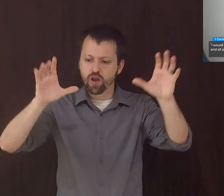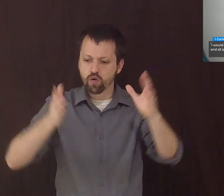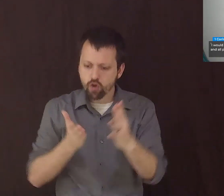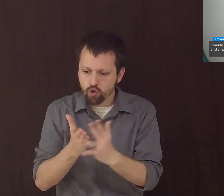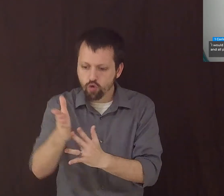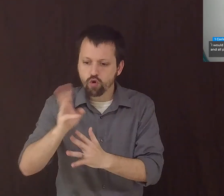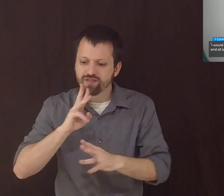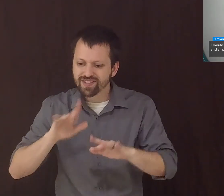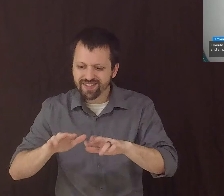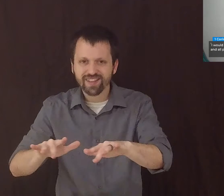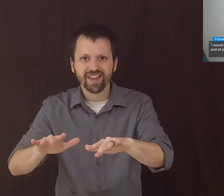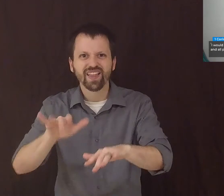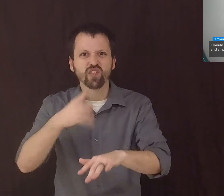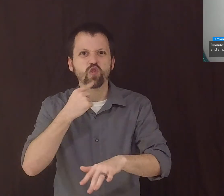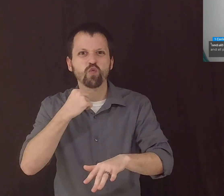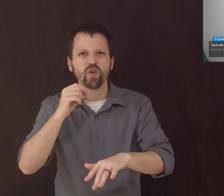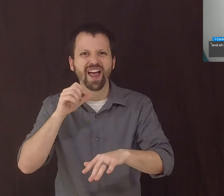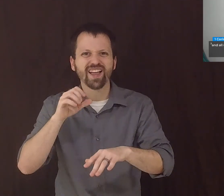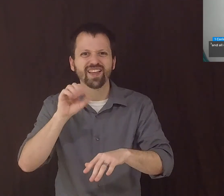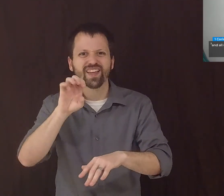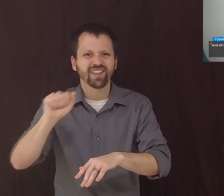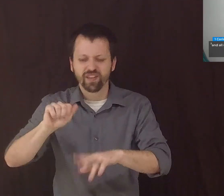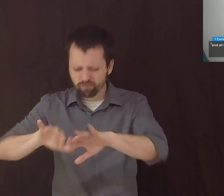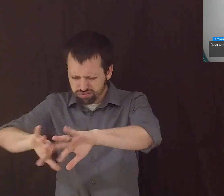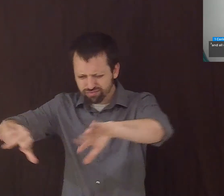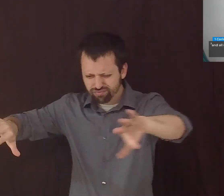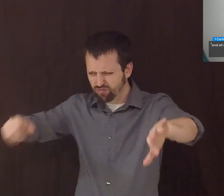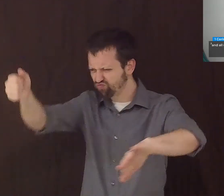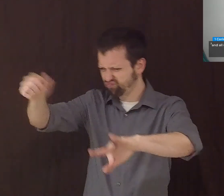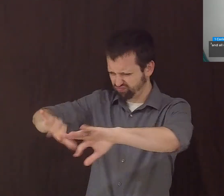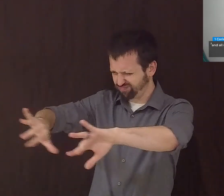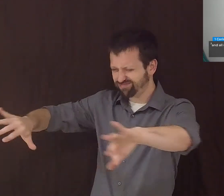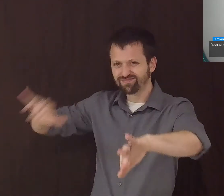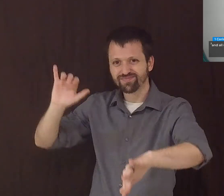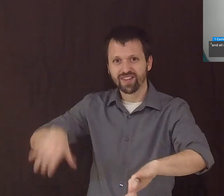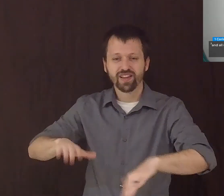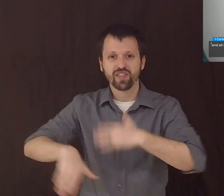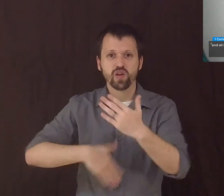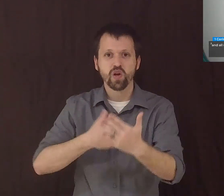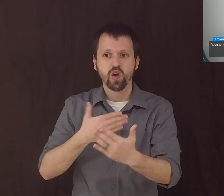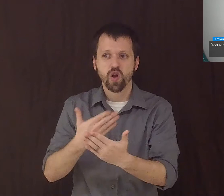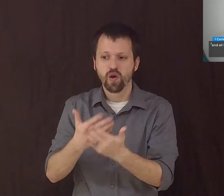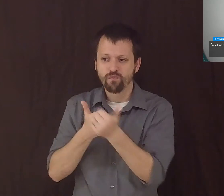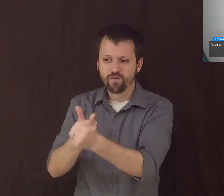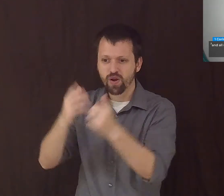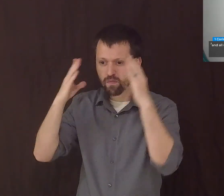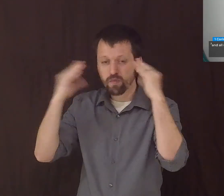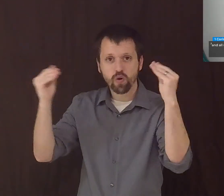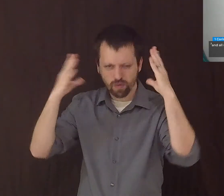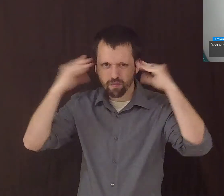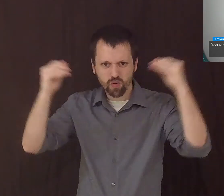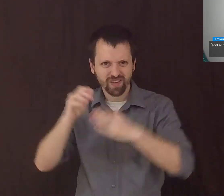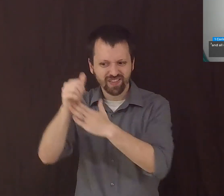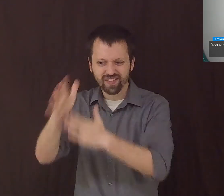sea, talking about the Red Sea. And it says they were all baptized into Moses in the cloud and in the sea. In other words, Moses was their leader.